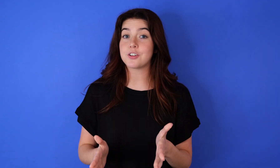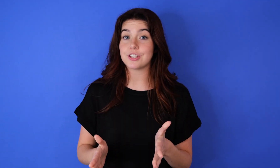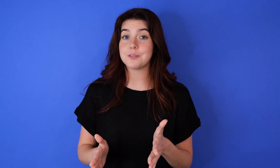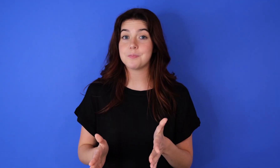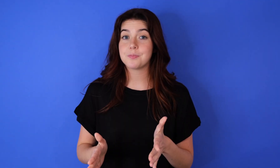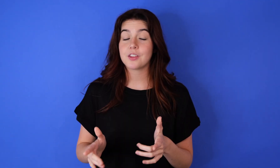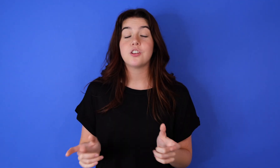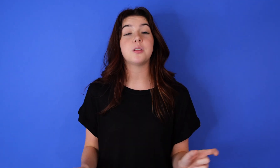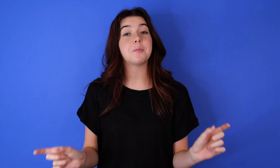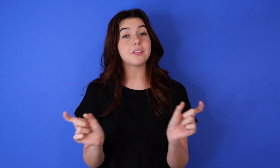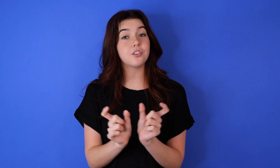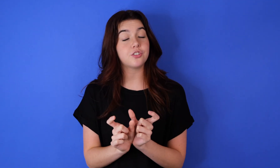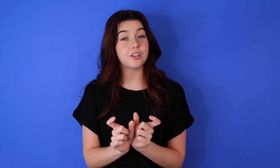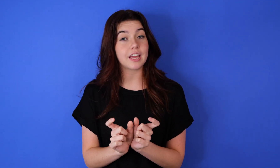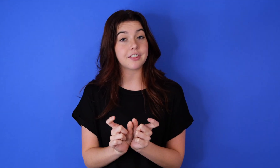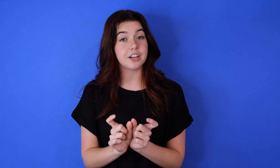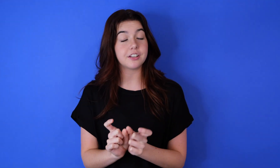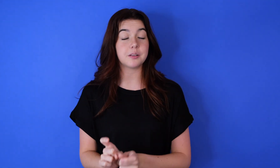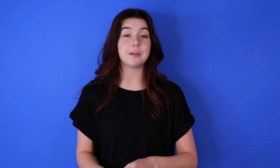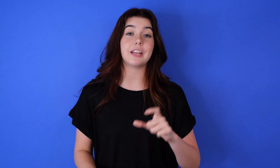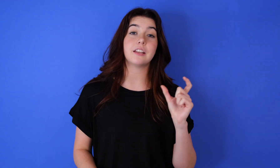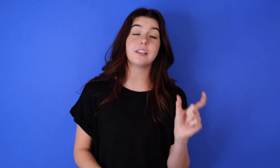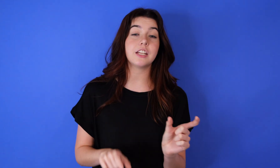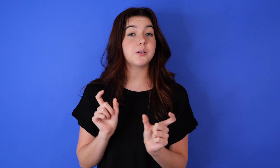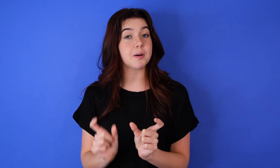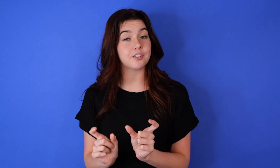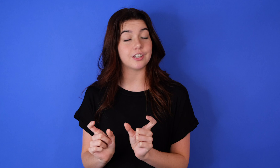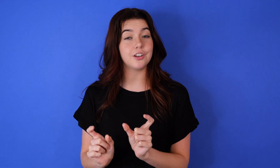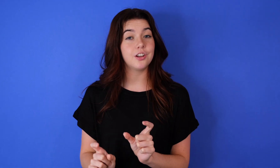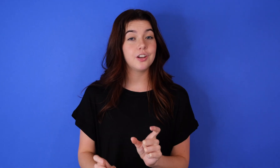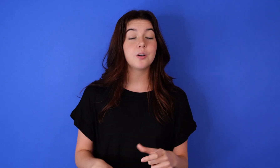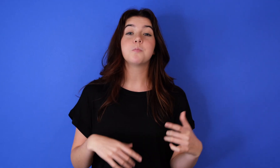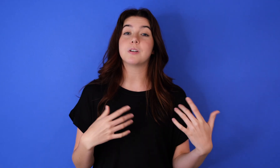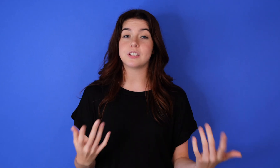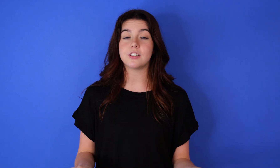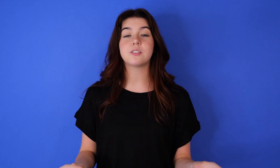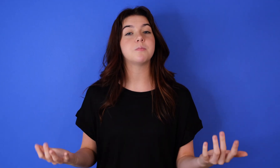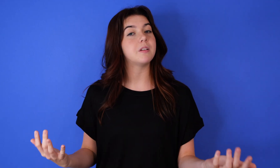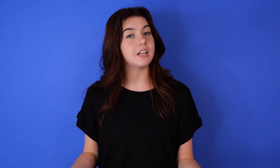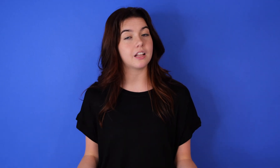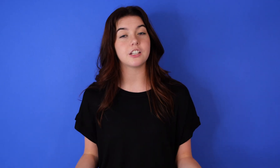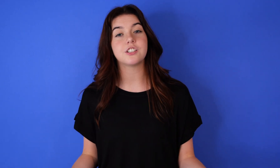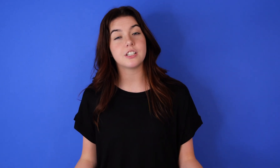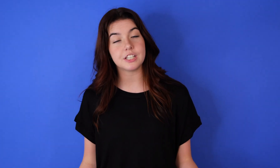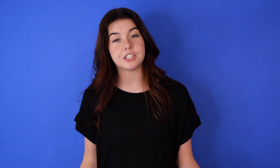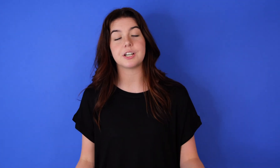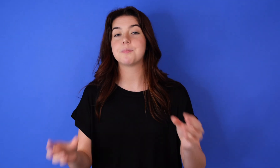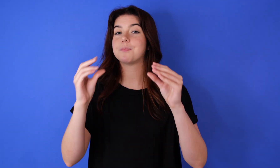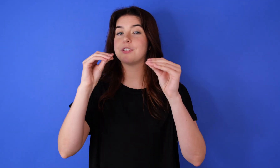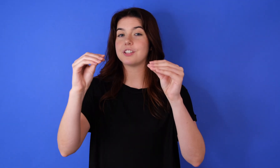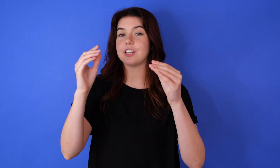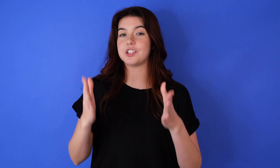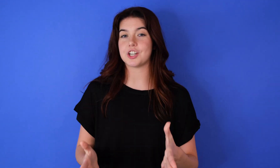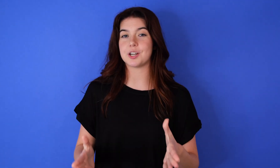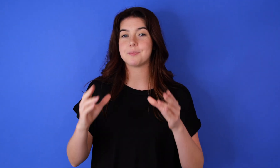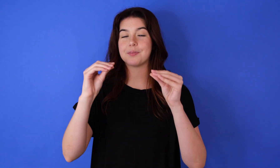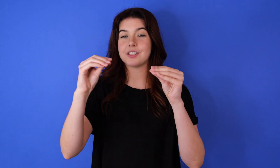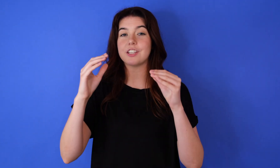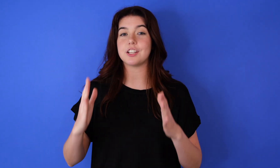person. So you put those two together to mean teach person, which is, in English, teacher. Teacher.